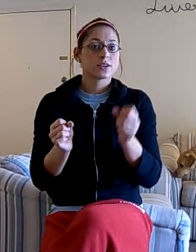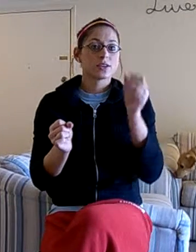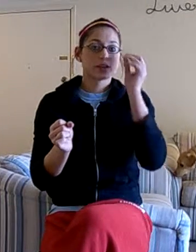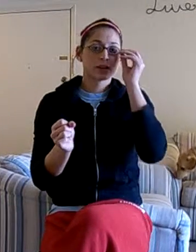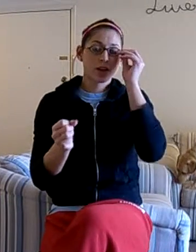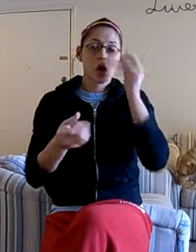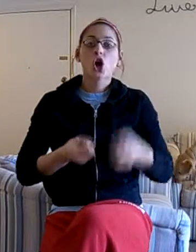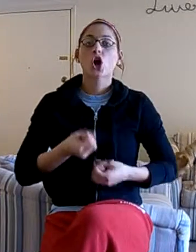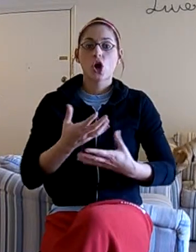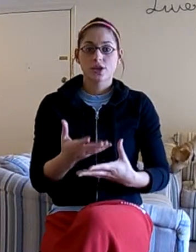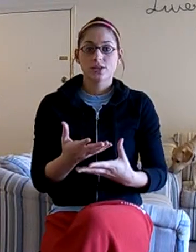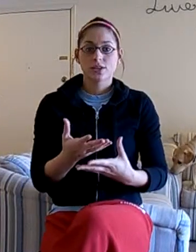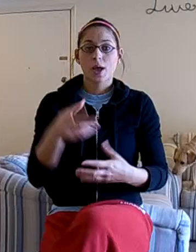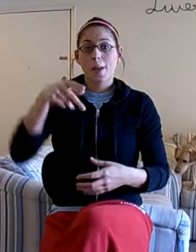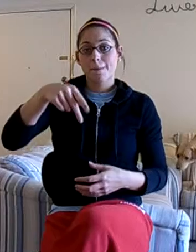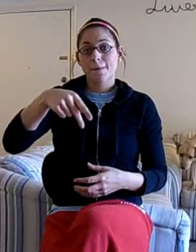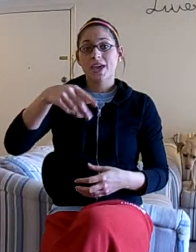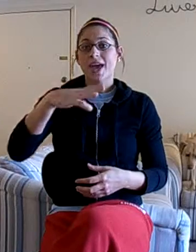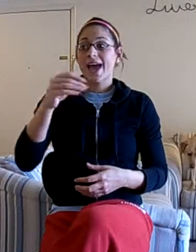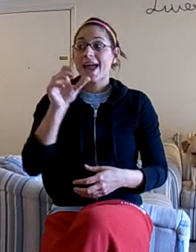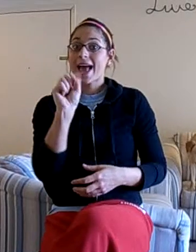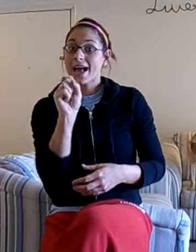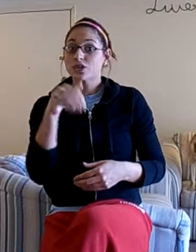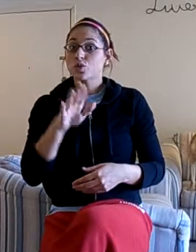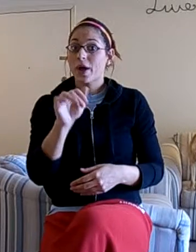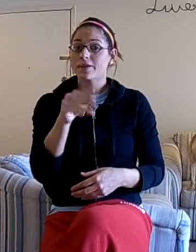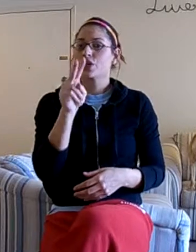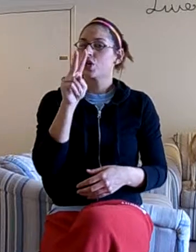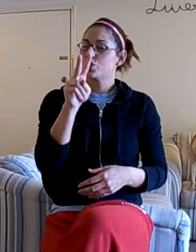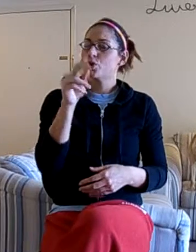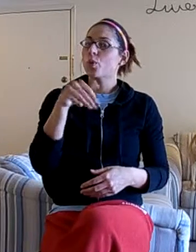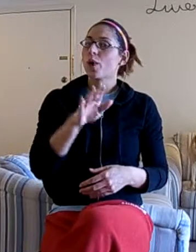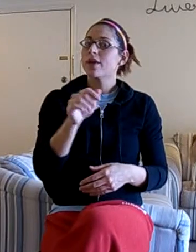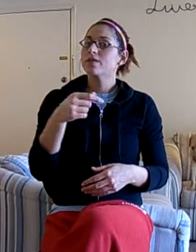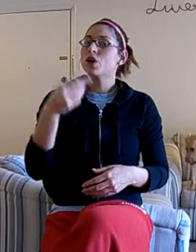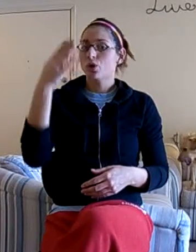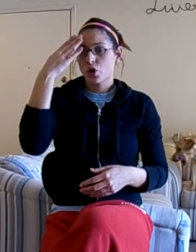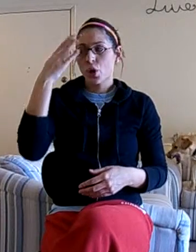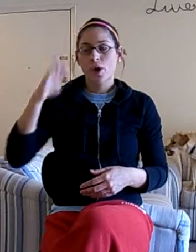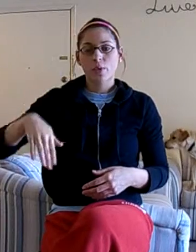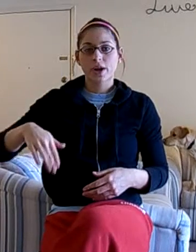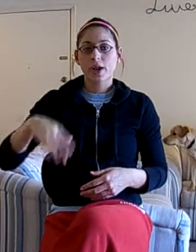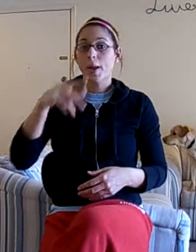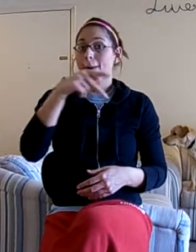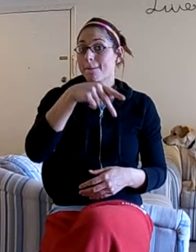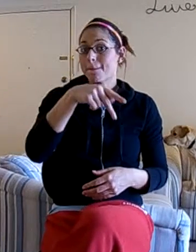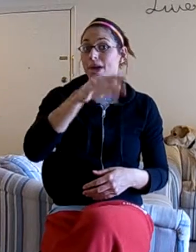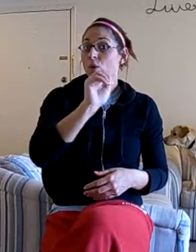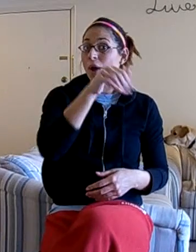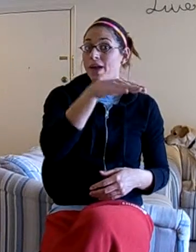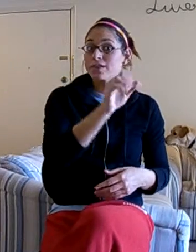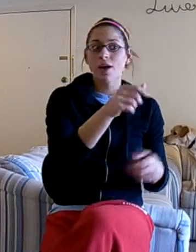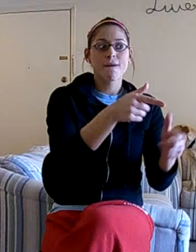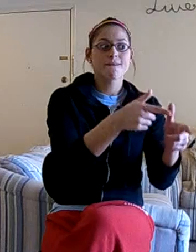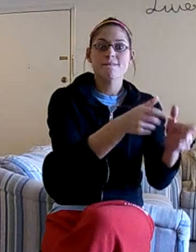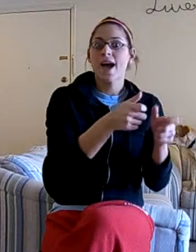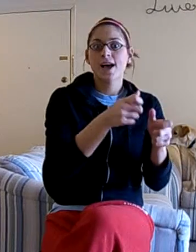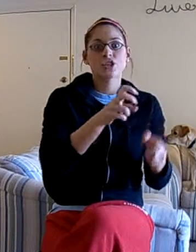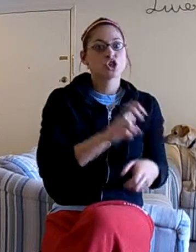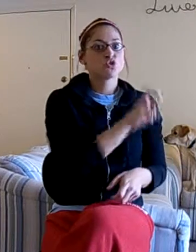cause. P waves and S waves, two waves that we know already. P waves are the fast ones. They travel faster